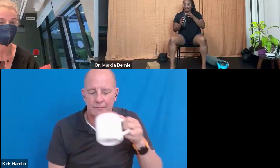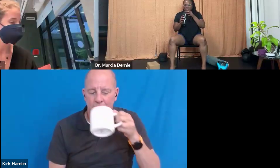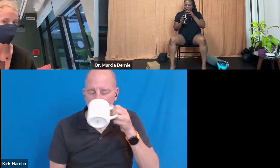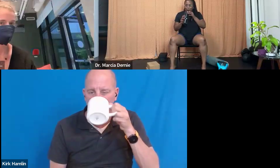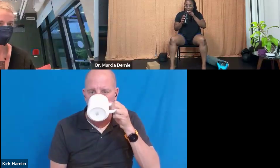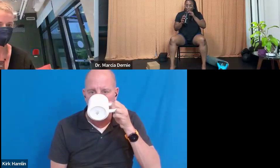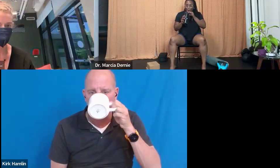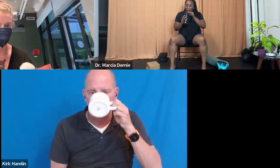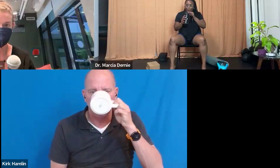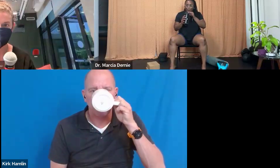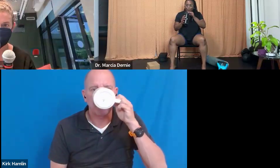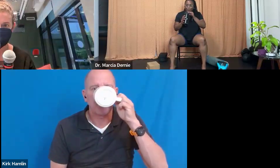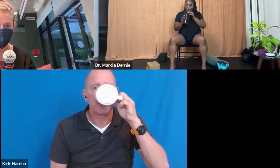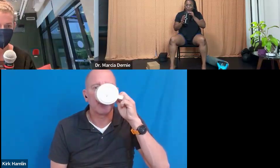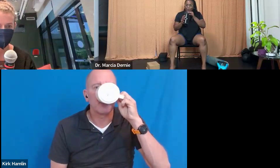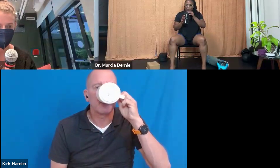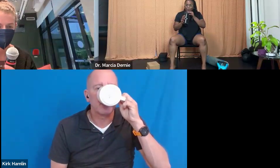Yeah, there you go. Thank you.